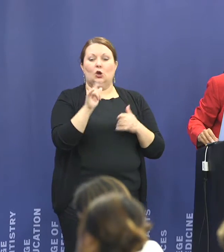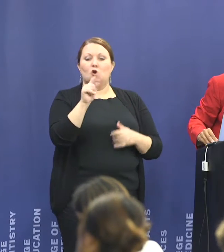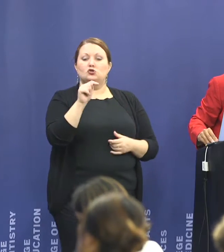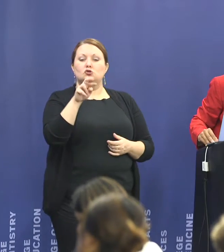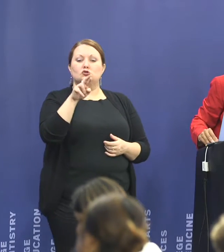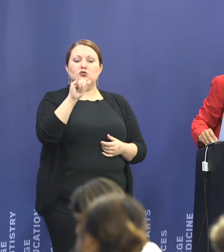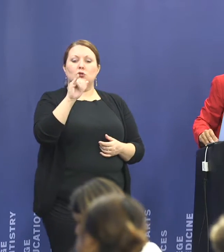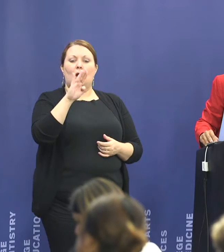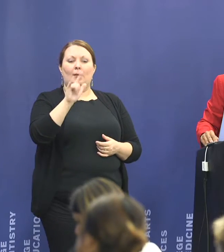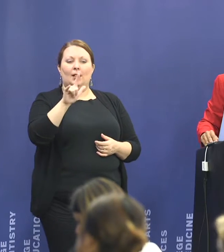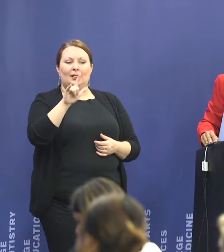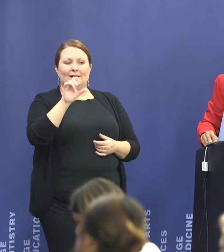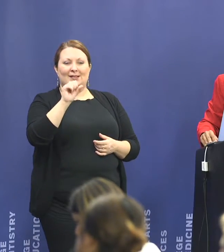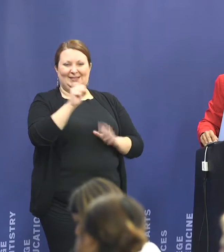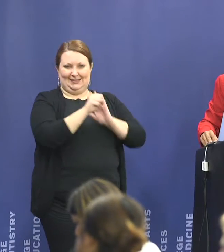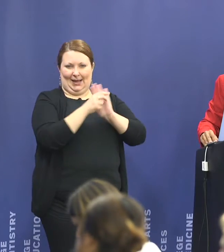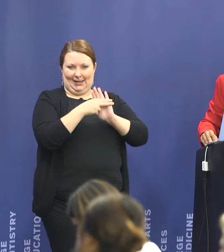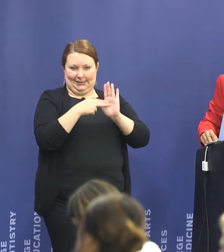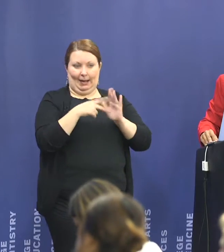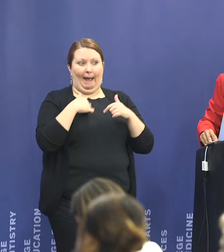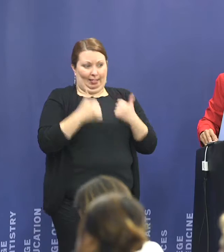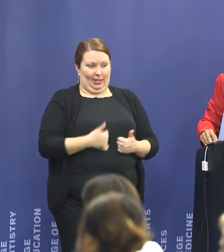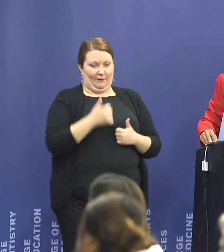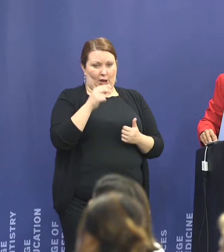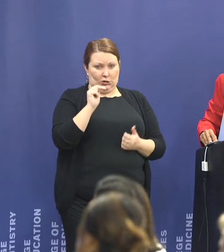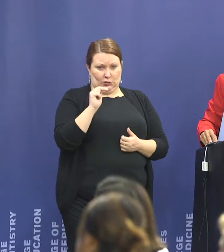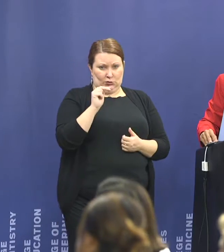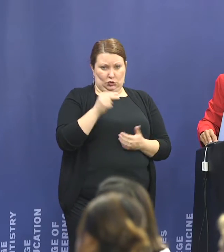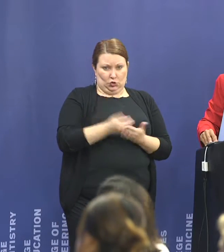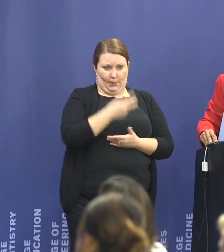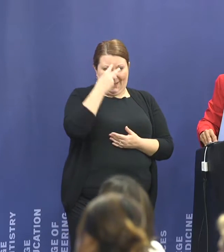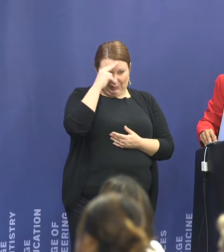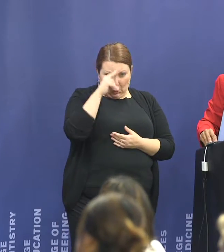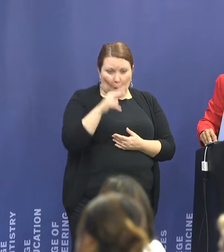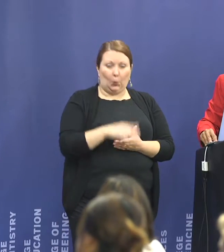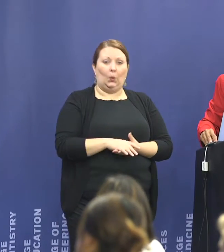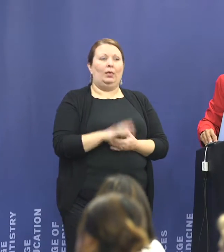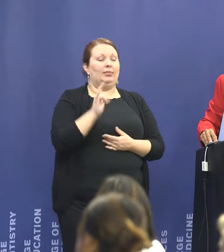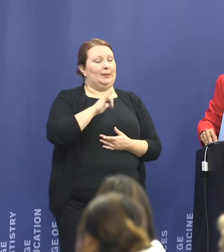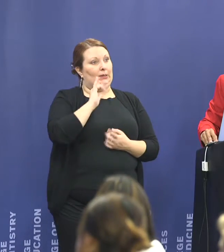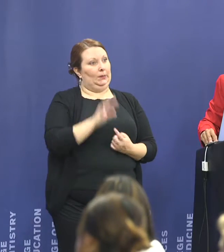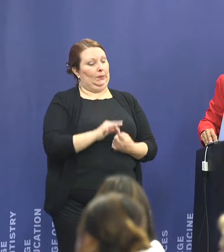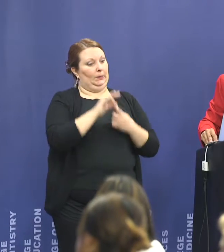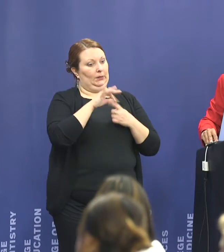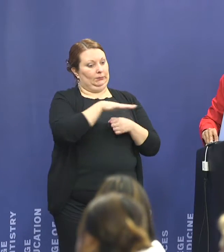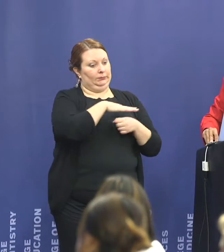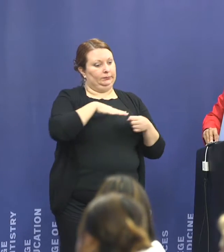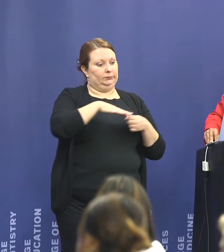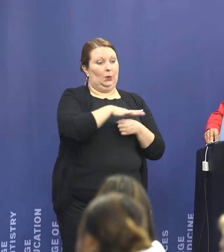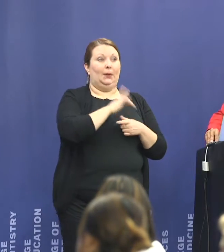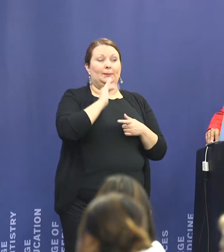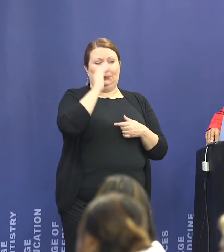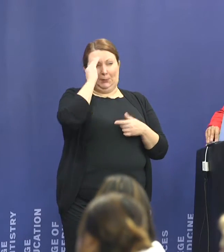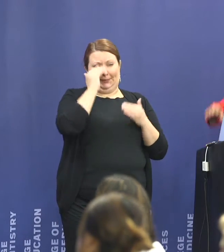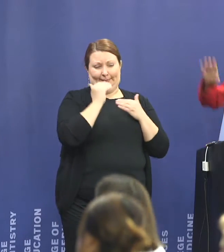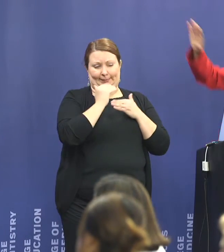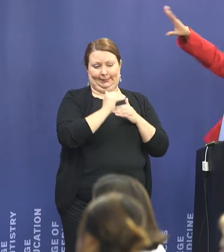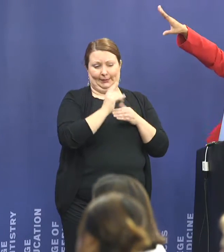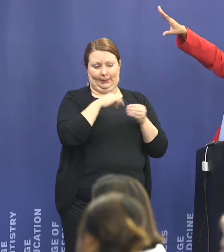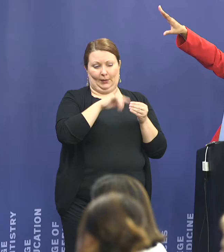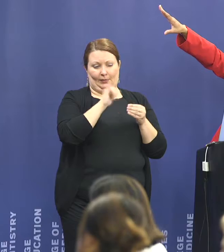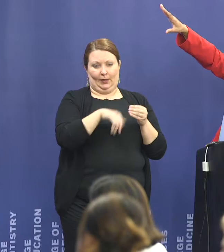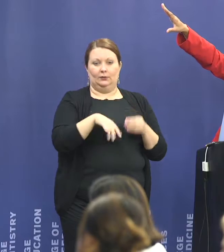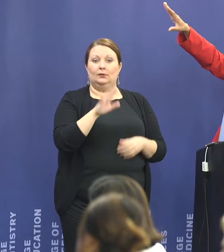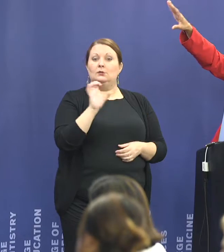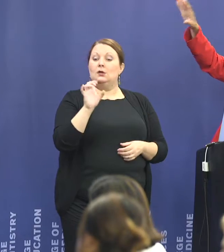status. I live in New Mexico, and let's just say that's a very unique social location to understand, and we know very little about that.